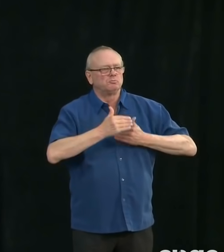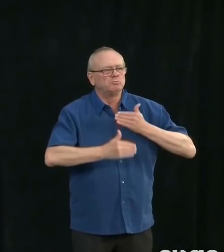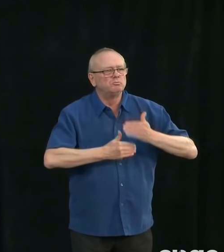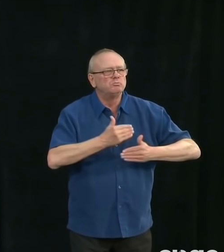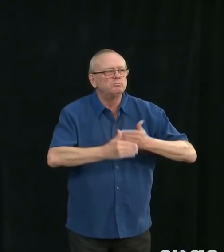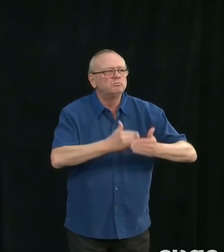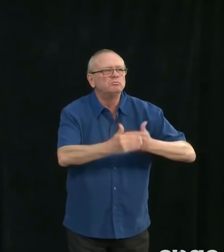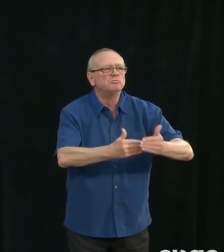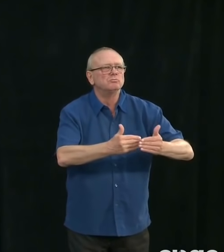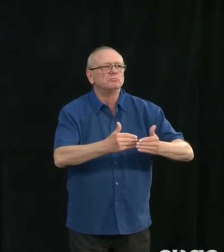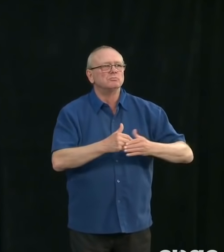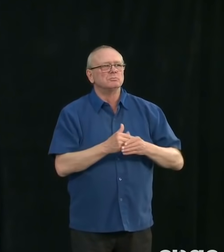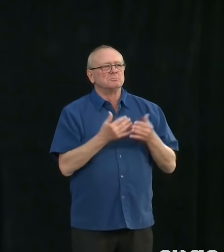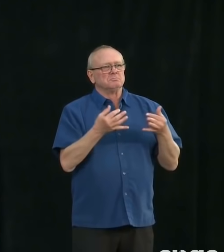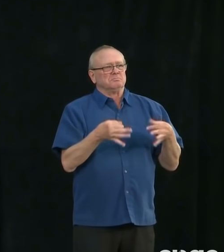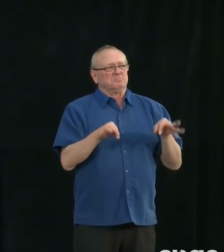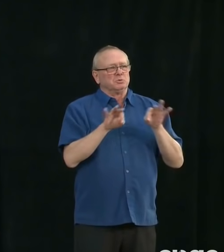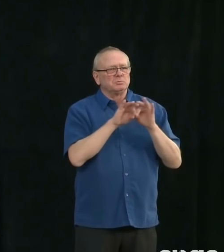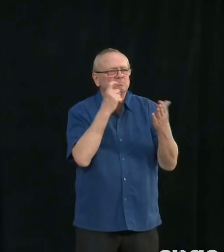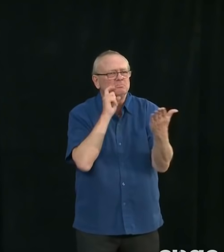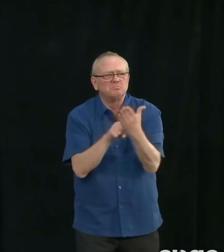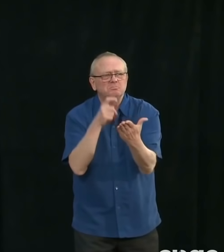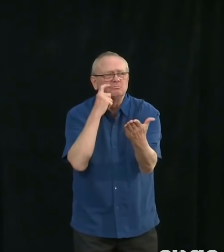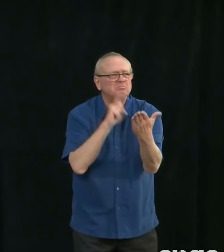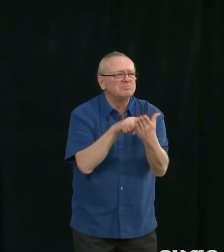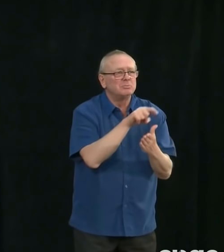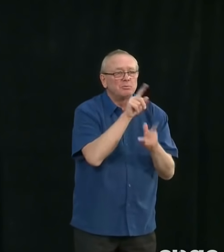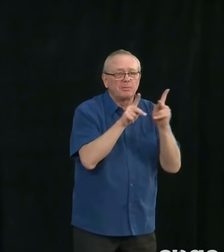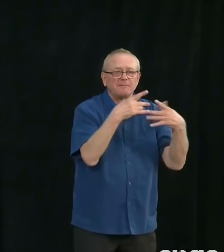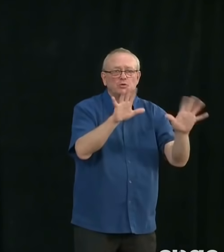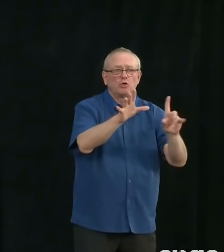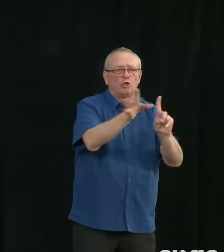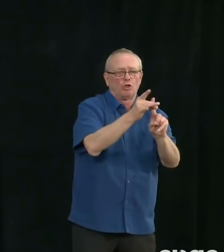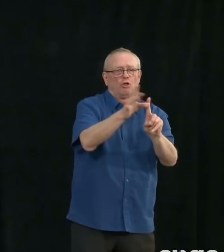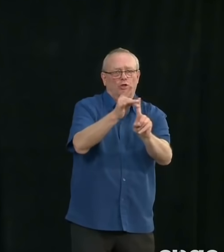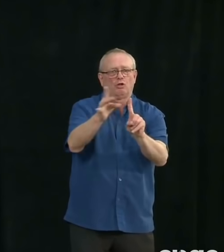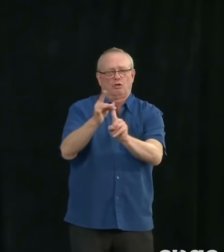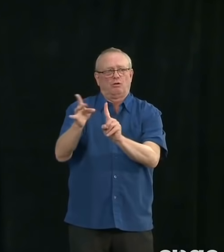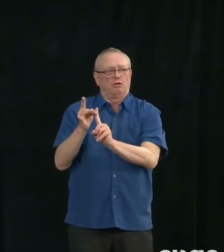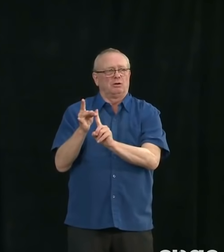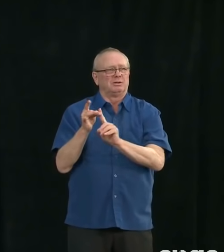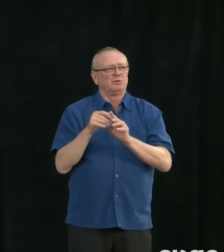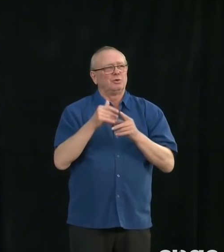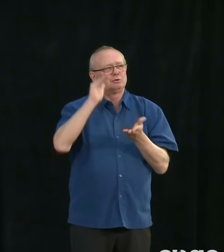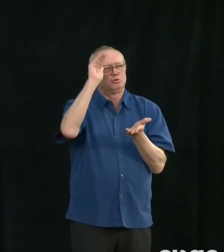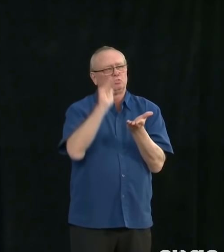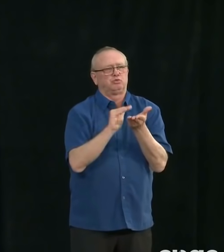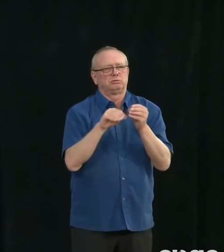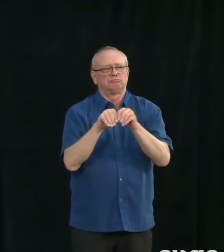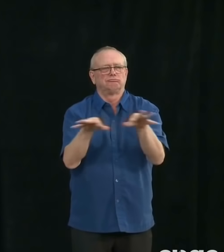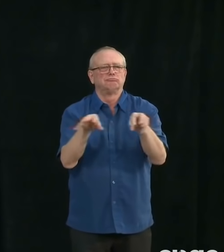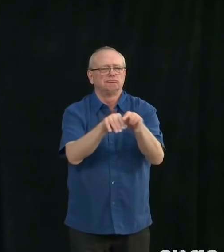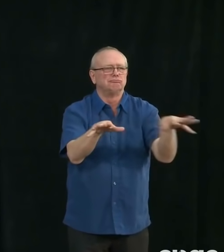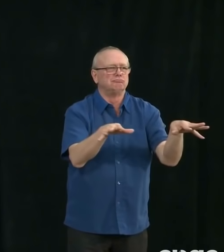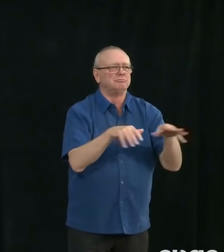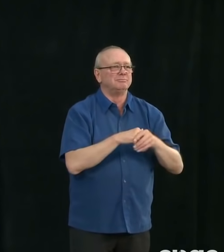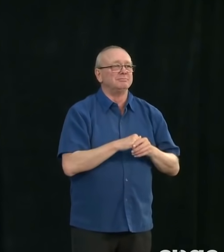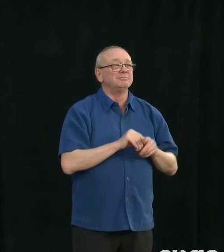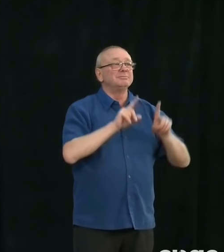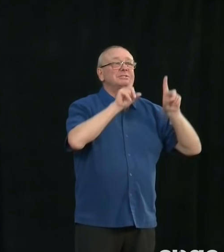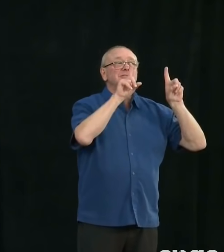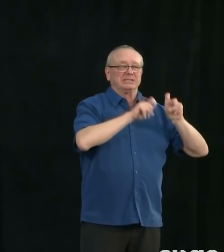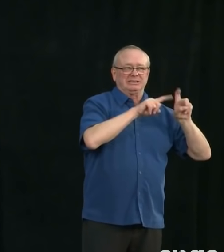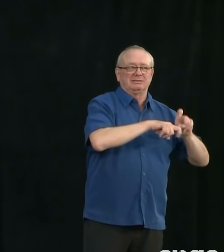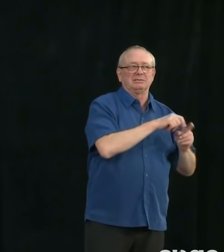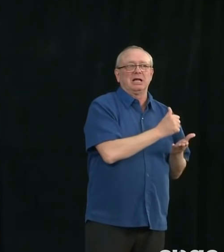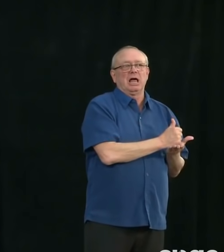infected and quickly reduce the spread of the virus. But we also know testing is important in informing our public health officials and